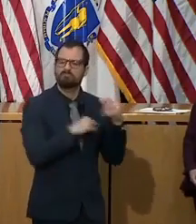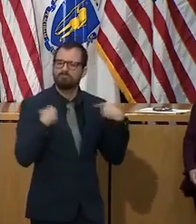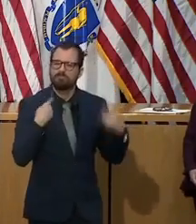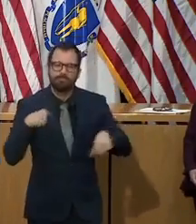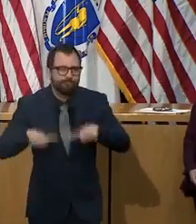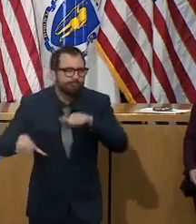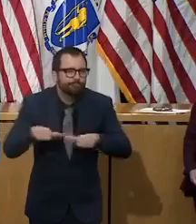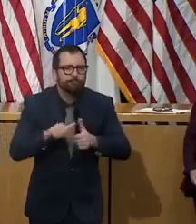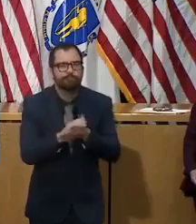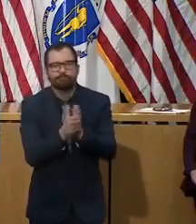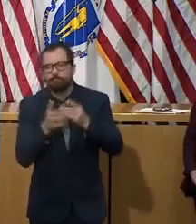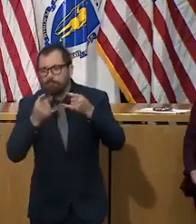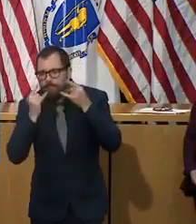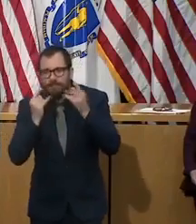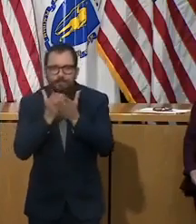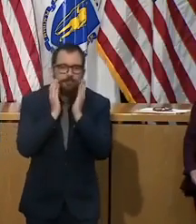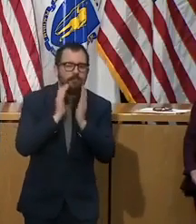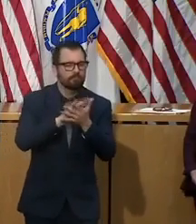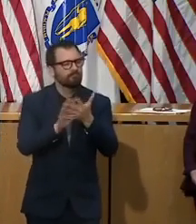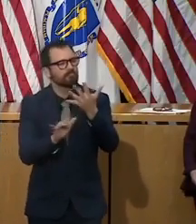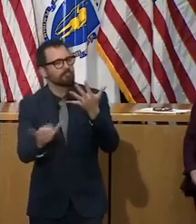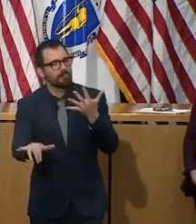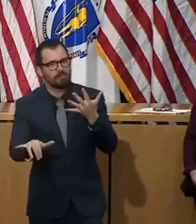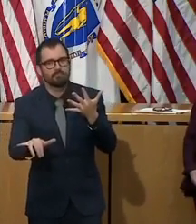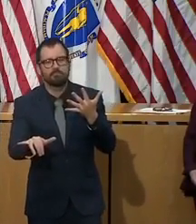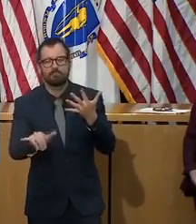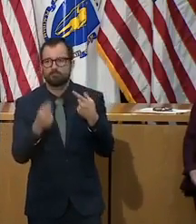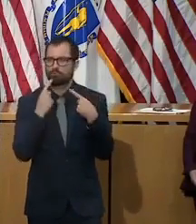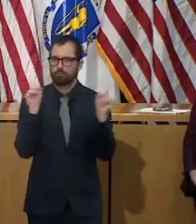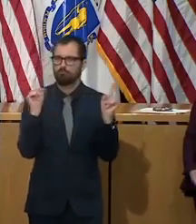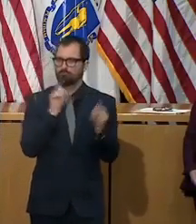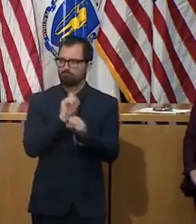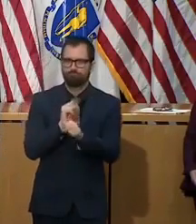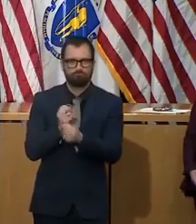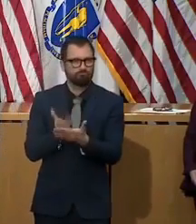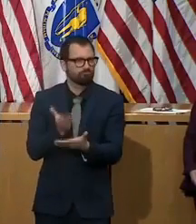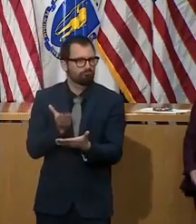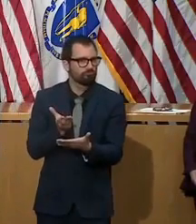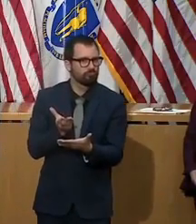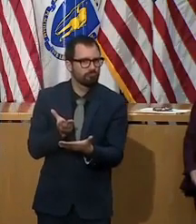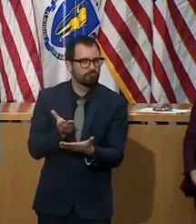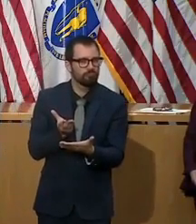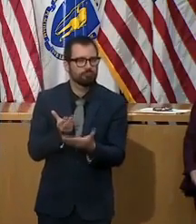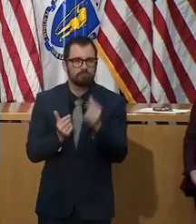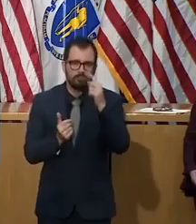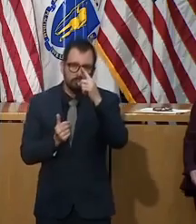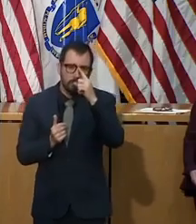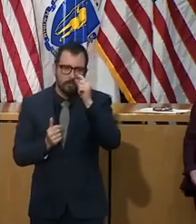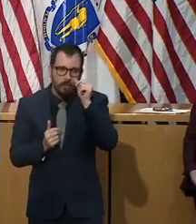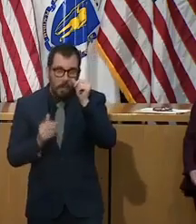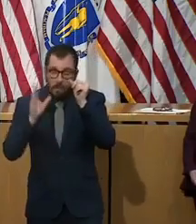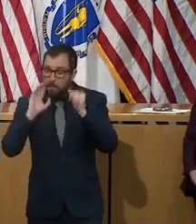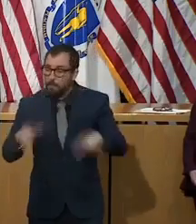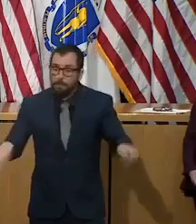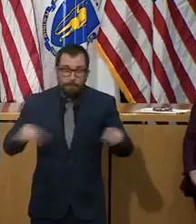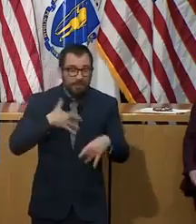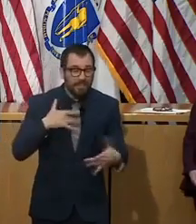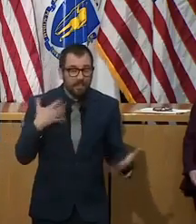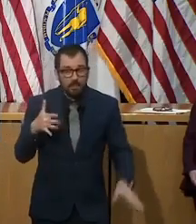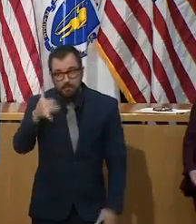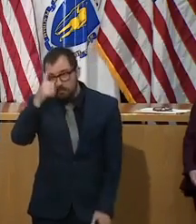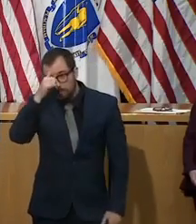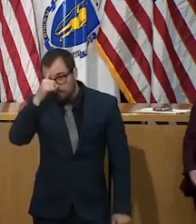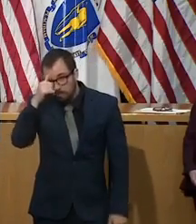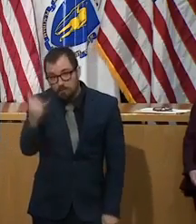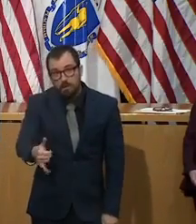as the weather gets nicer, and it gets harder as the time gets longer, and it's especially hard if you're out of work or if your business isn't able